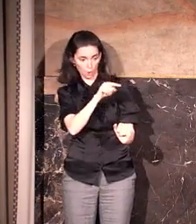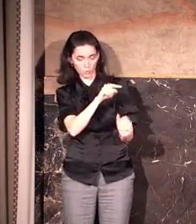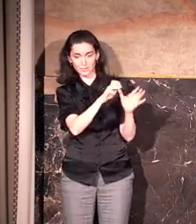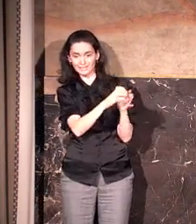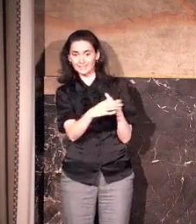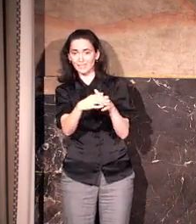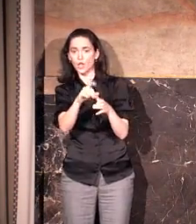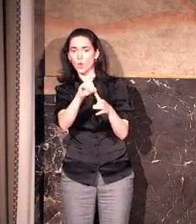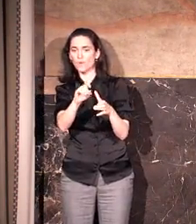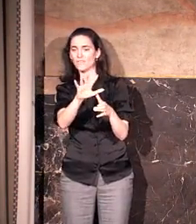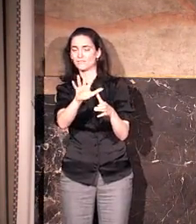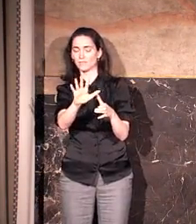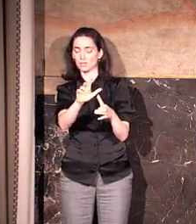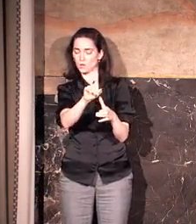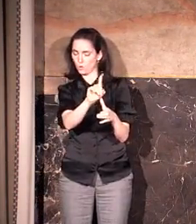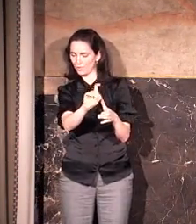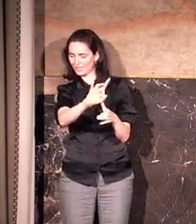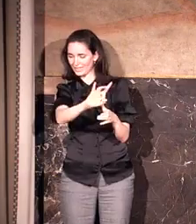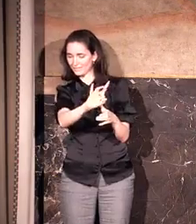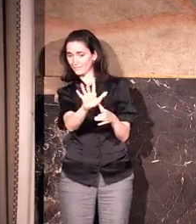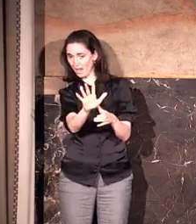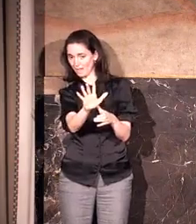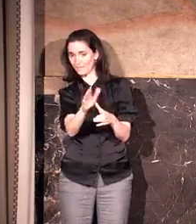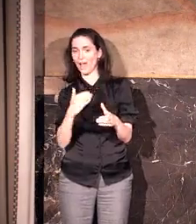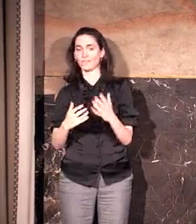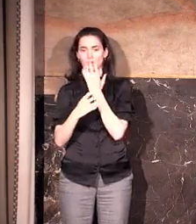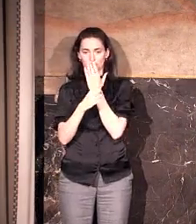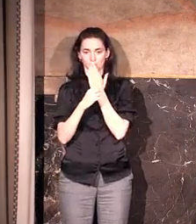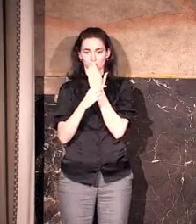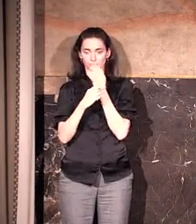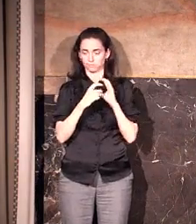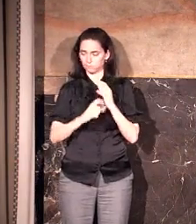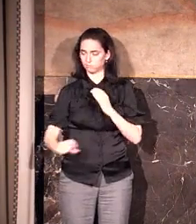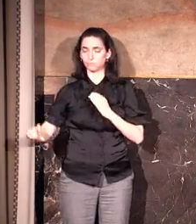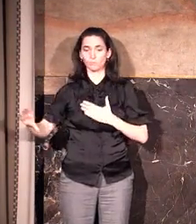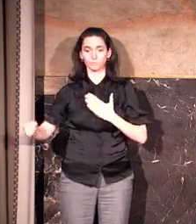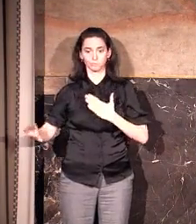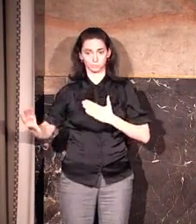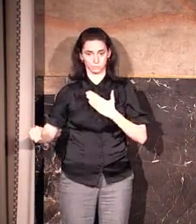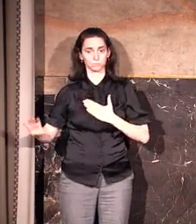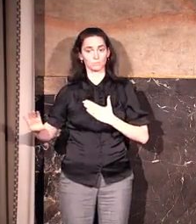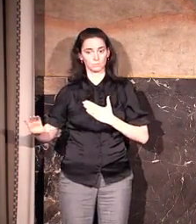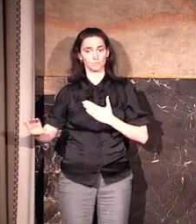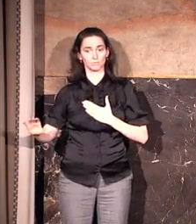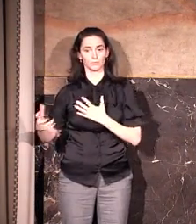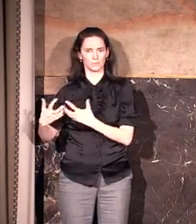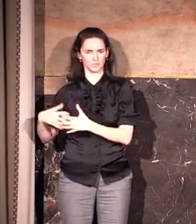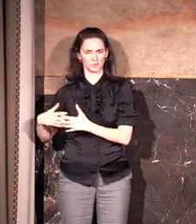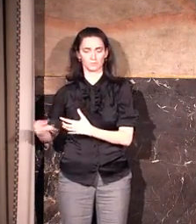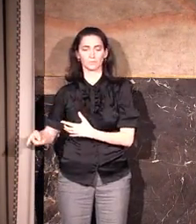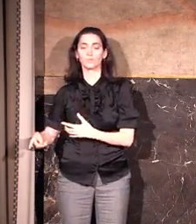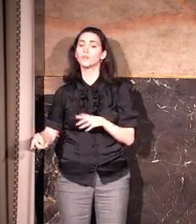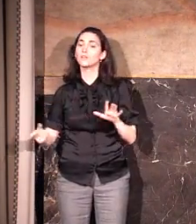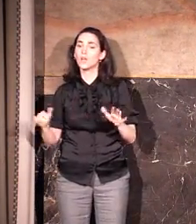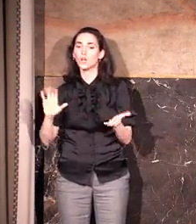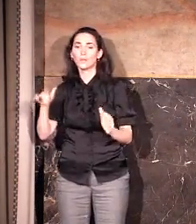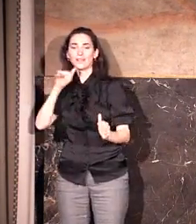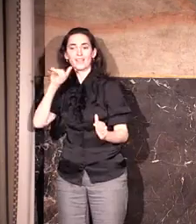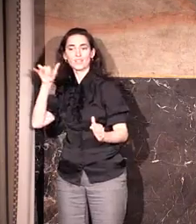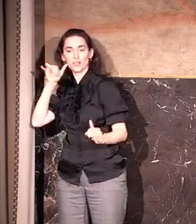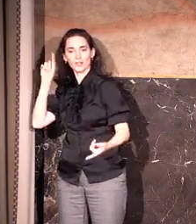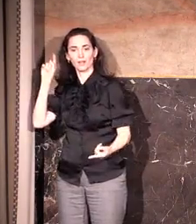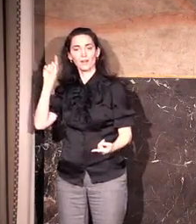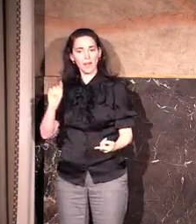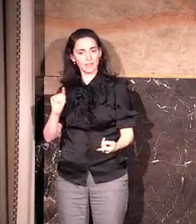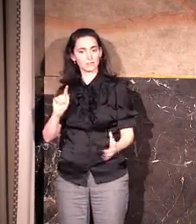on mechanical ventilators. Both of those numbers represent a decrease from yesterday. And as